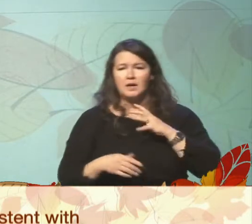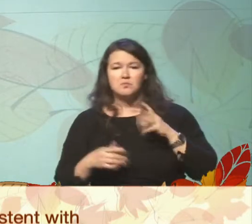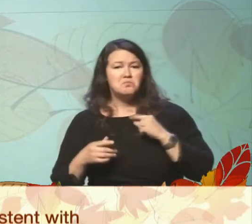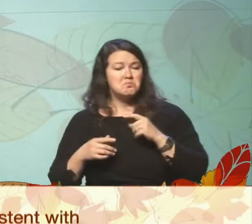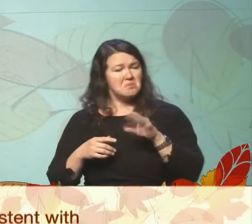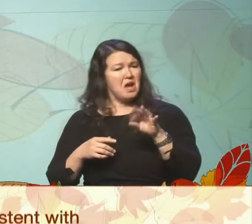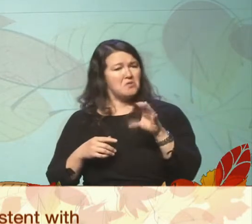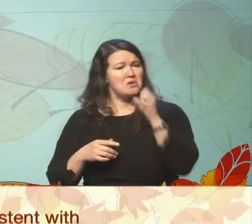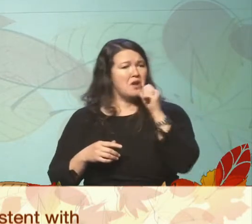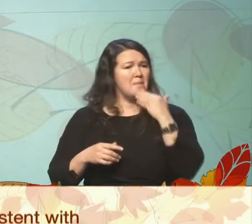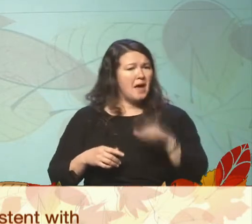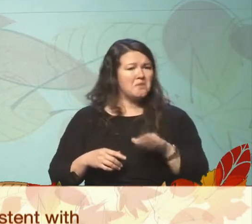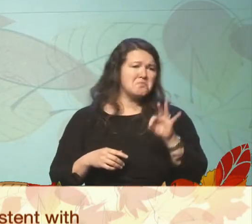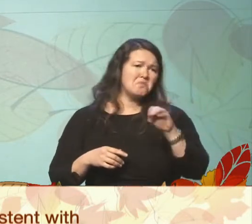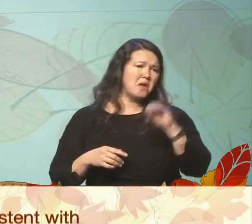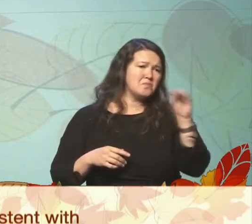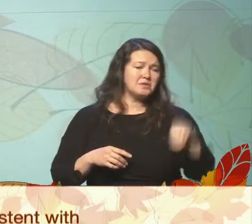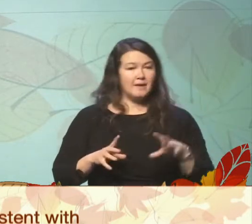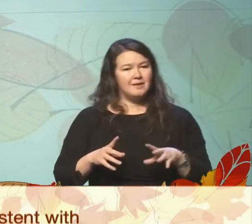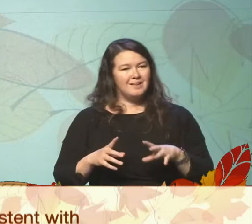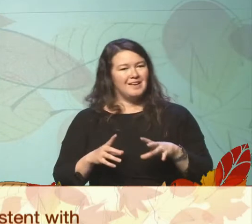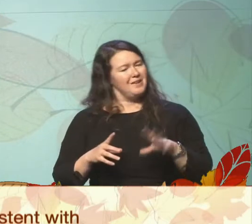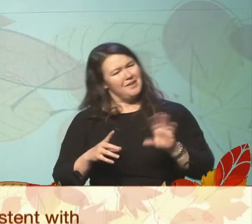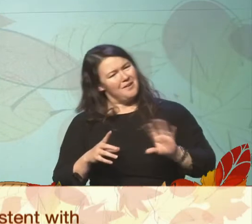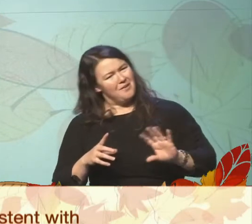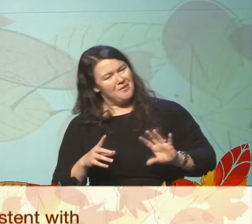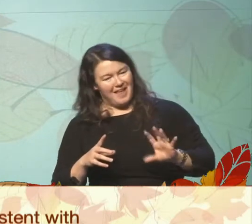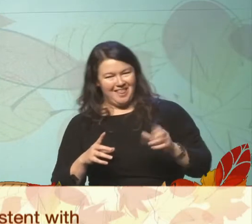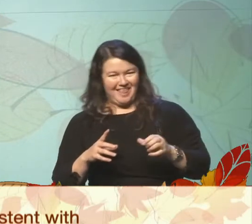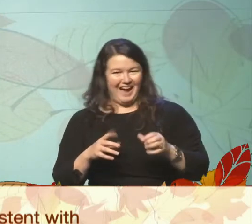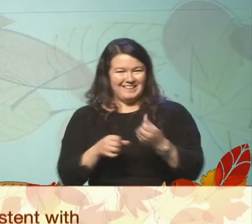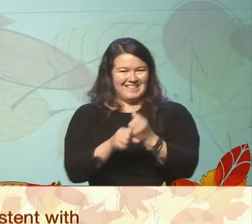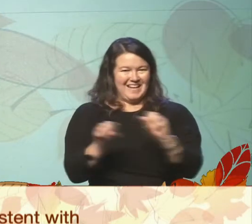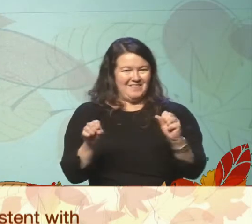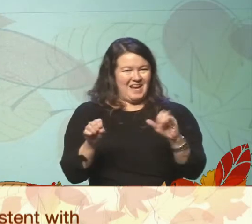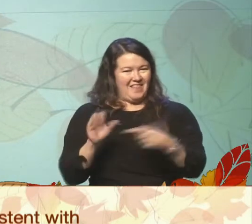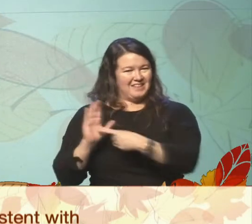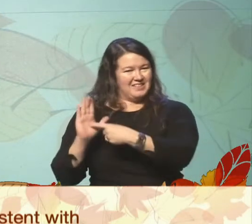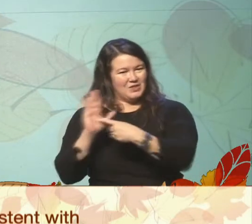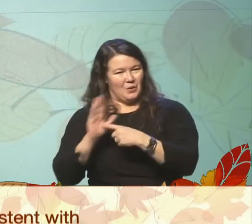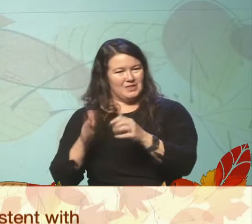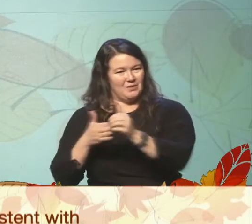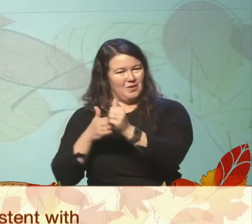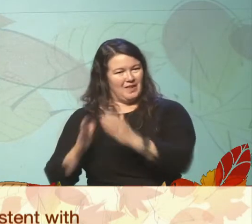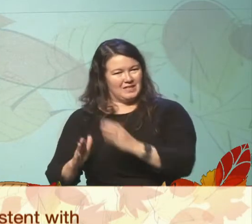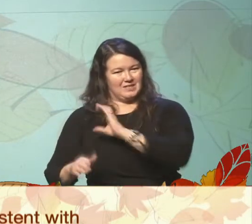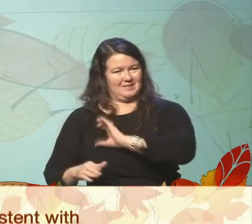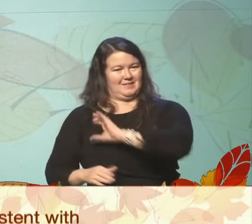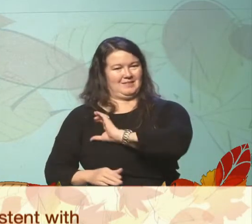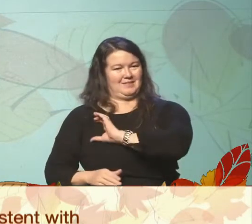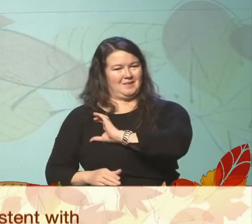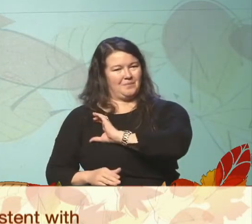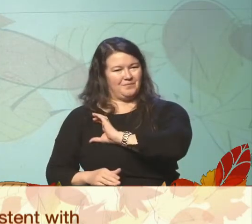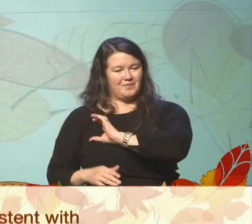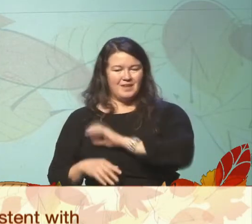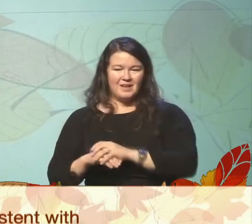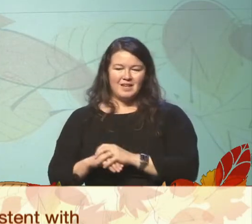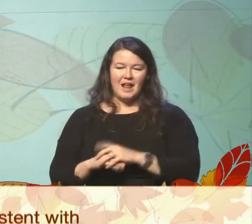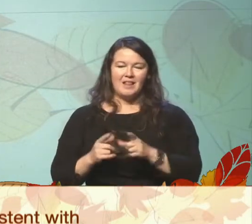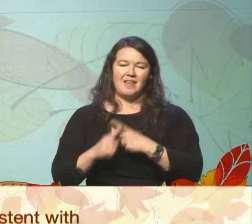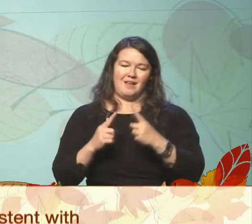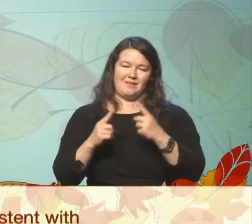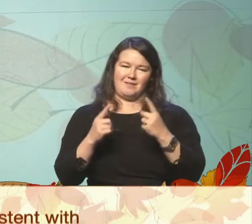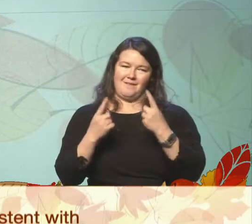sake of the shepherd, right? It's a reflection of the shepherd, how well the sheep are cared for. And then we get this very famous